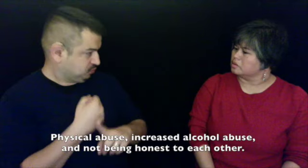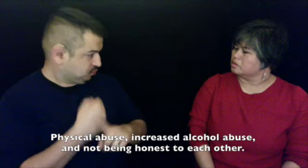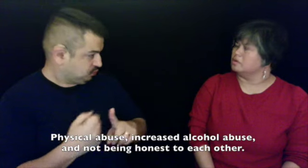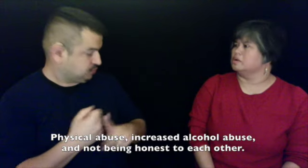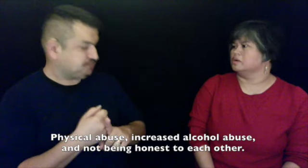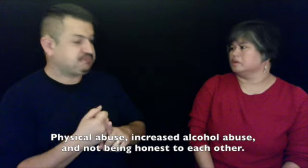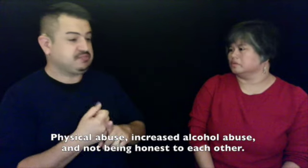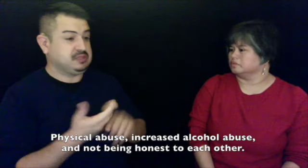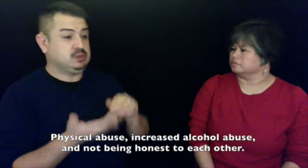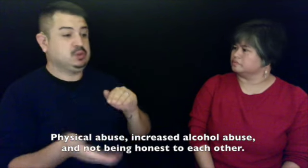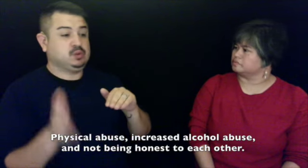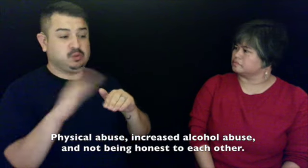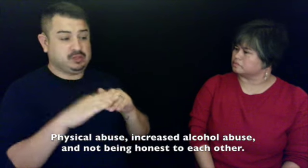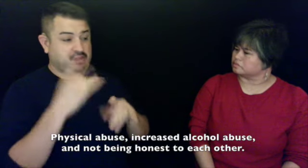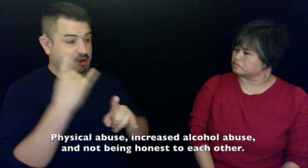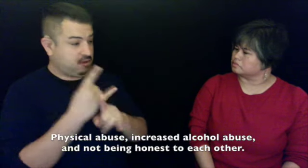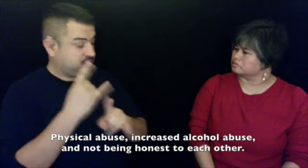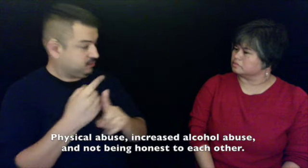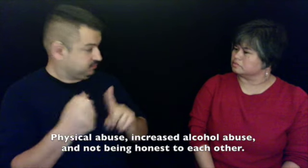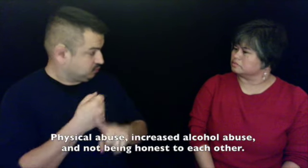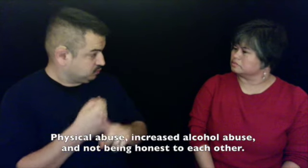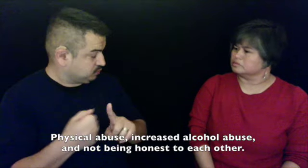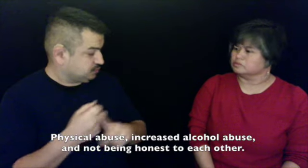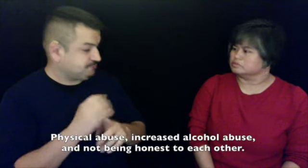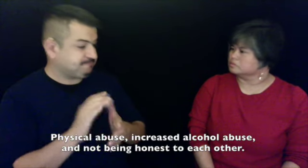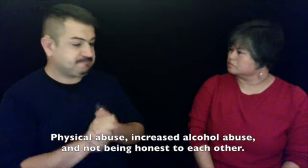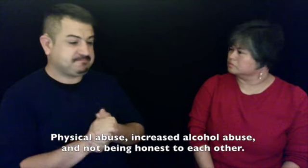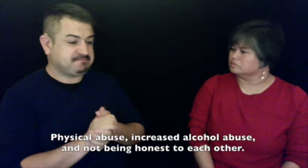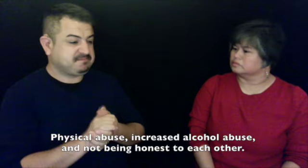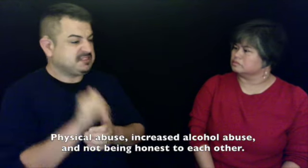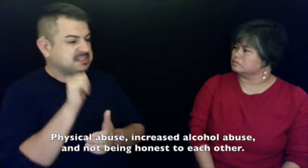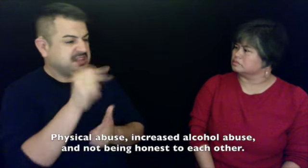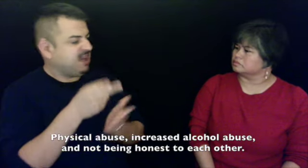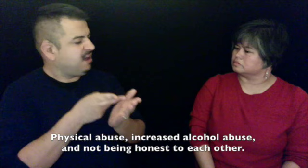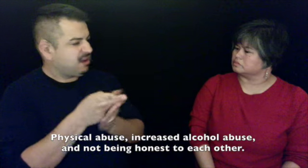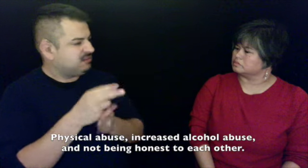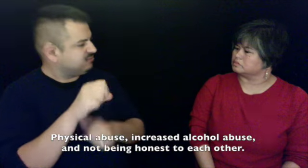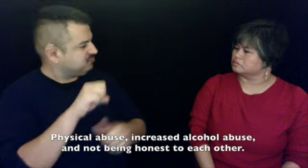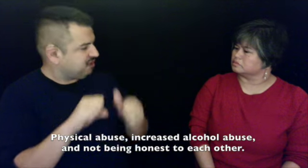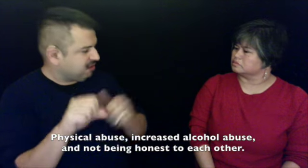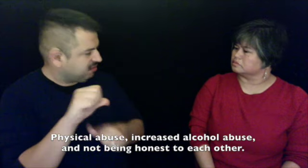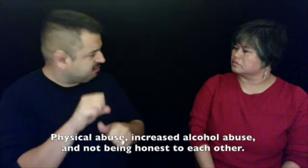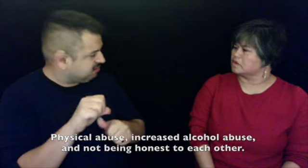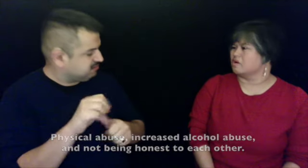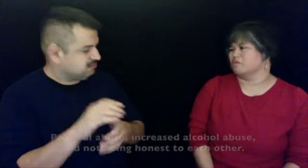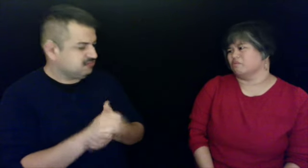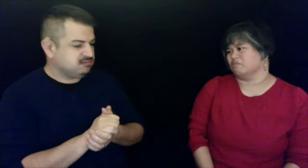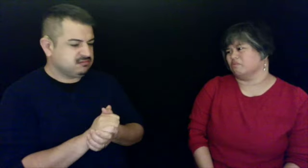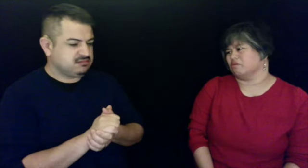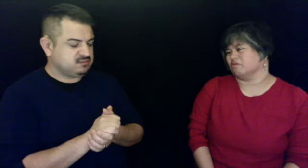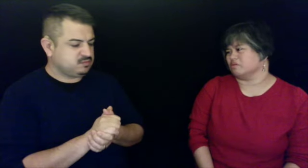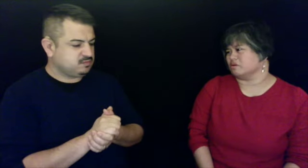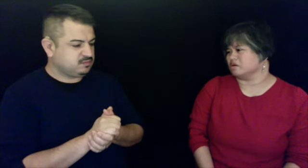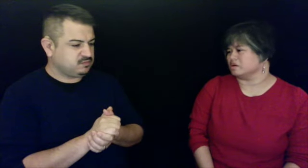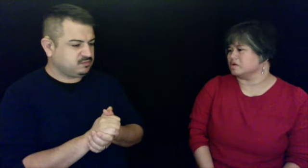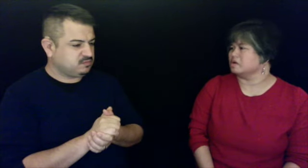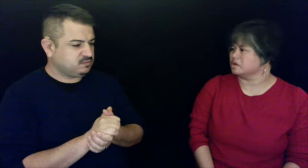Physical abuse, increased alcohol abuse, and not being honest to each other.